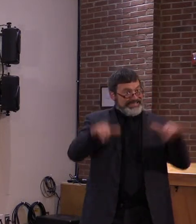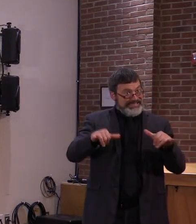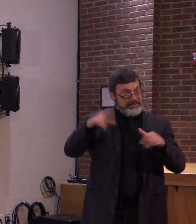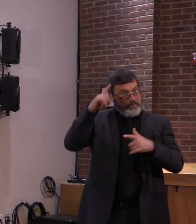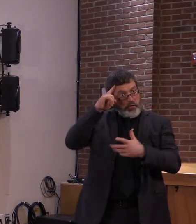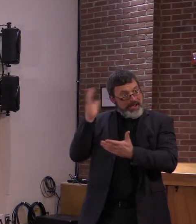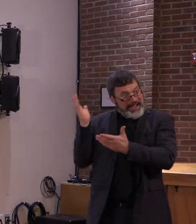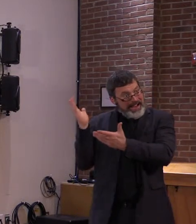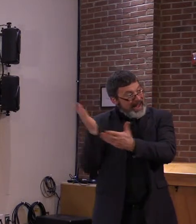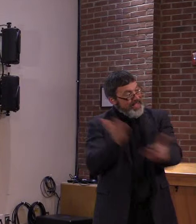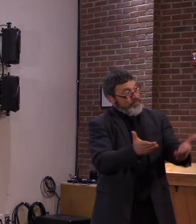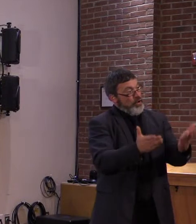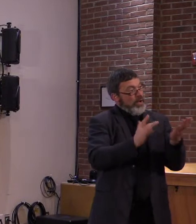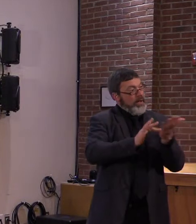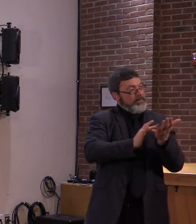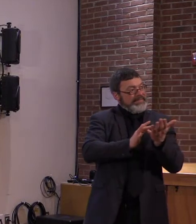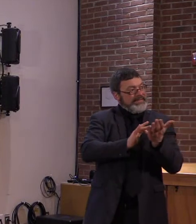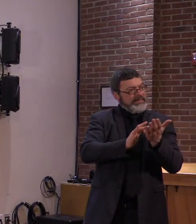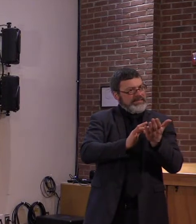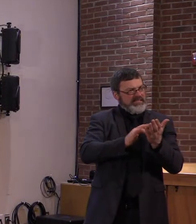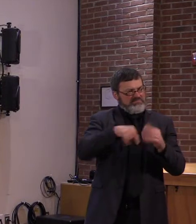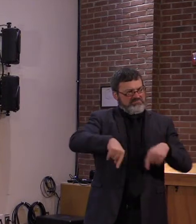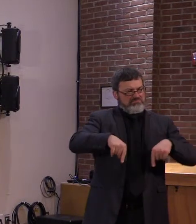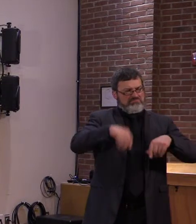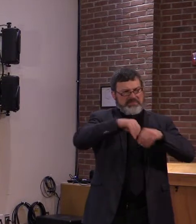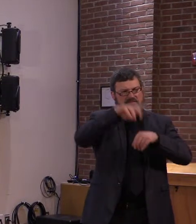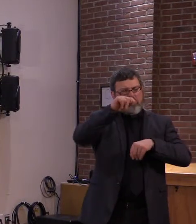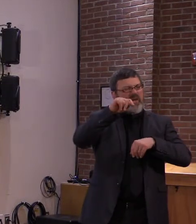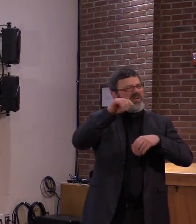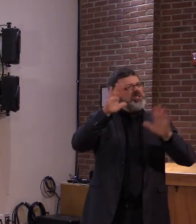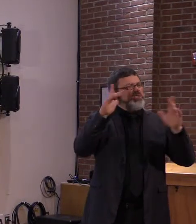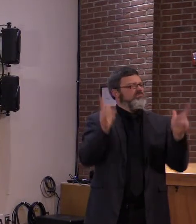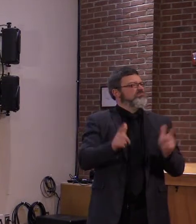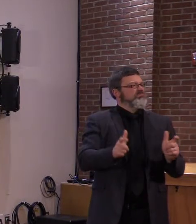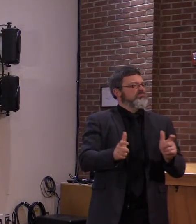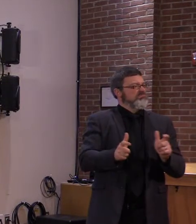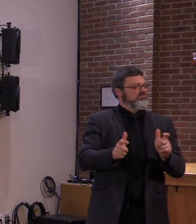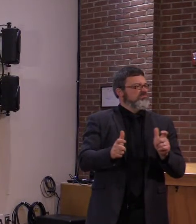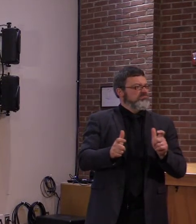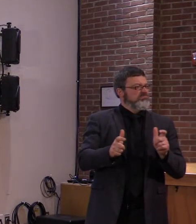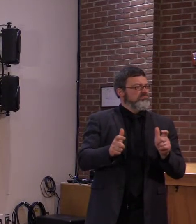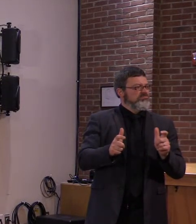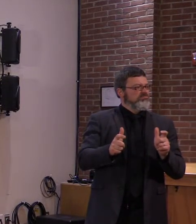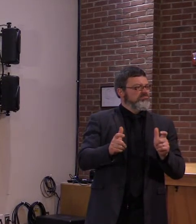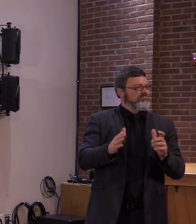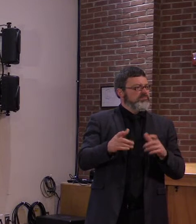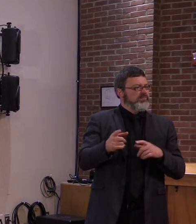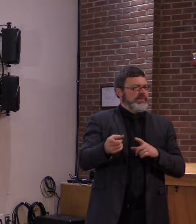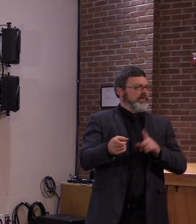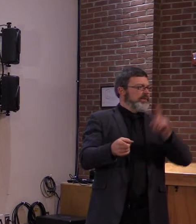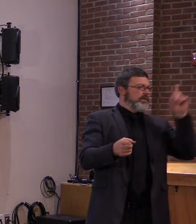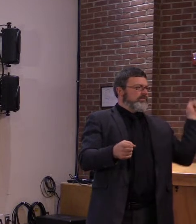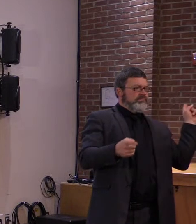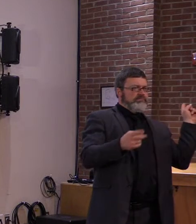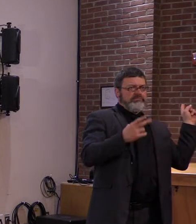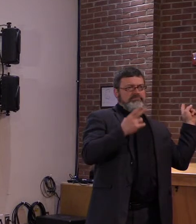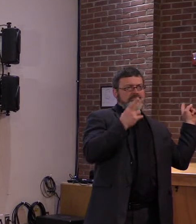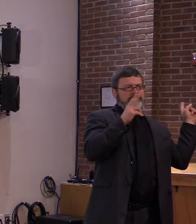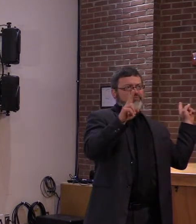have tried to work together in many different ways, but I'm not sure that we could do anything